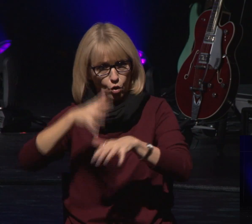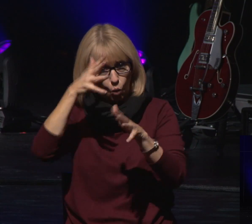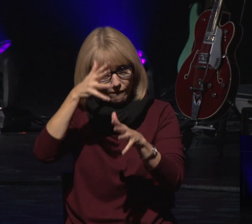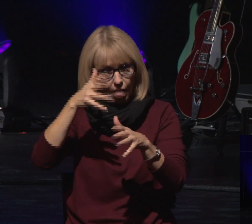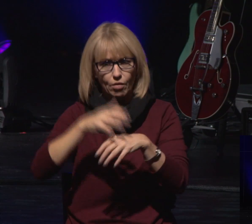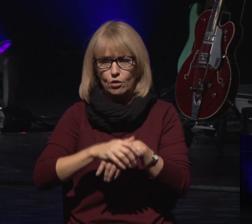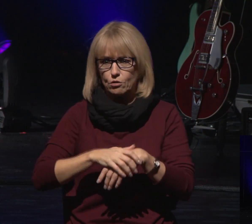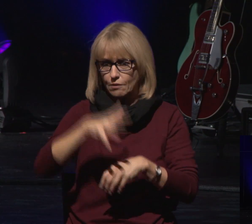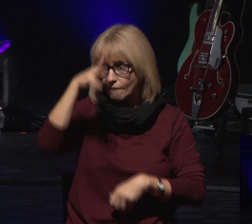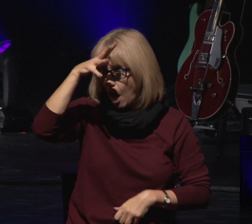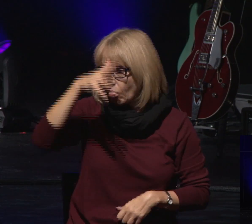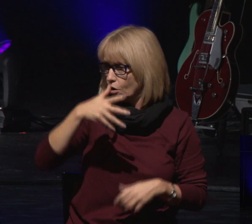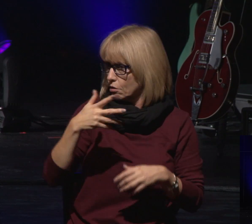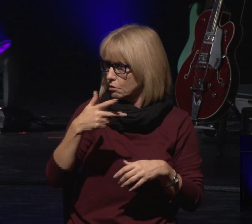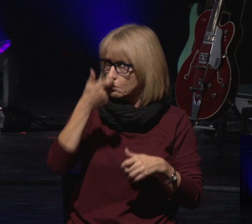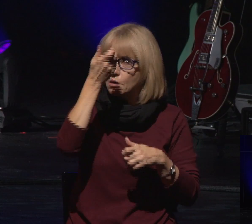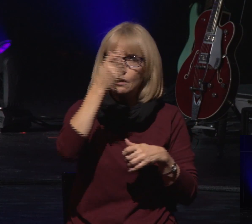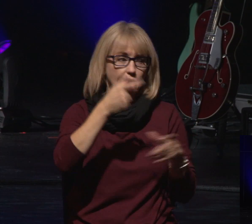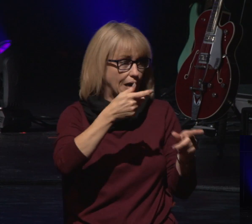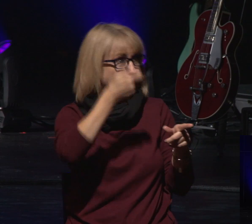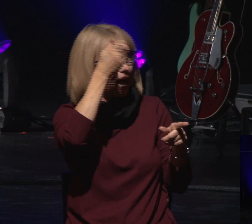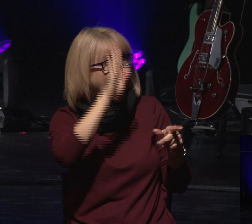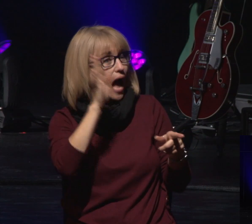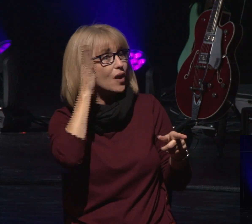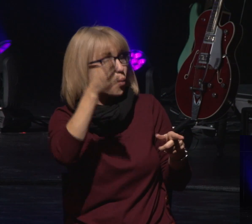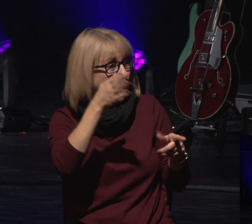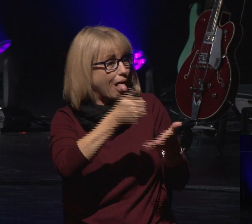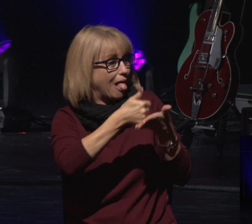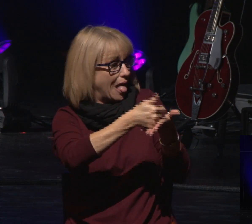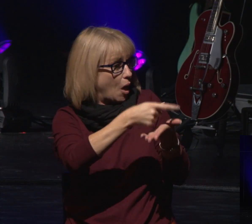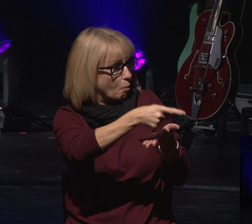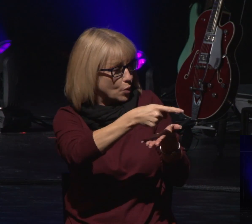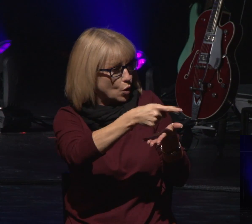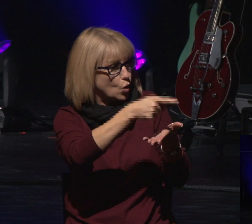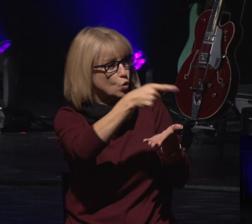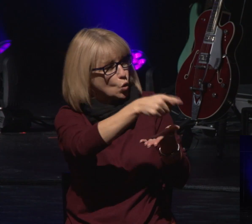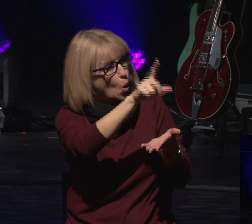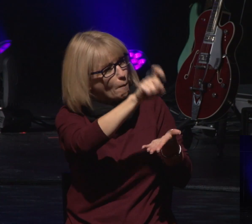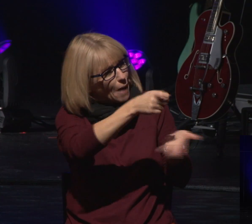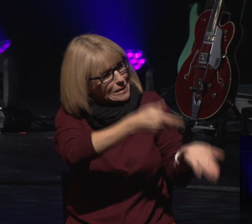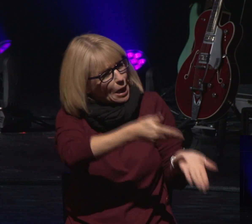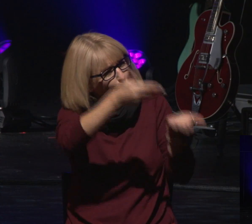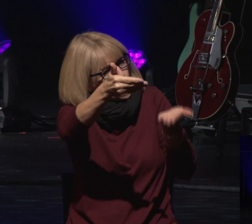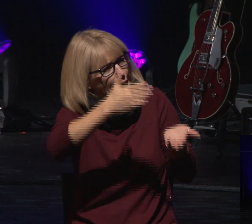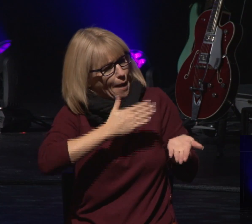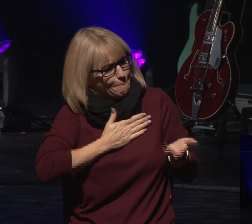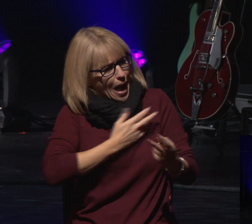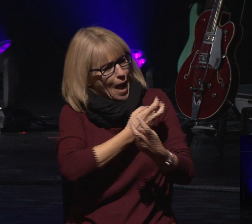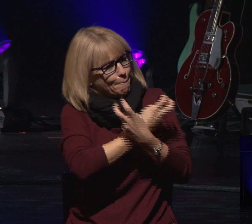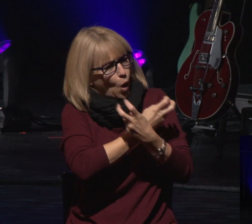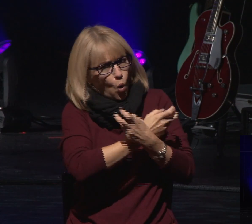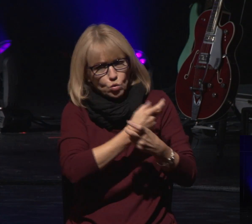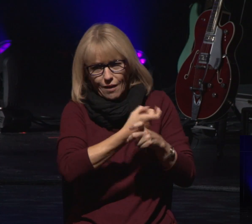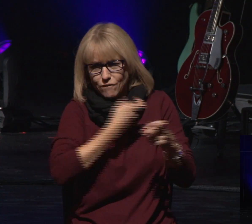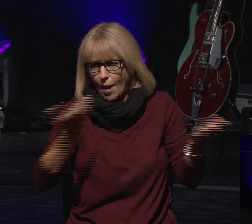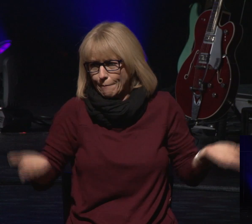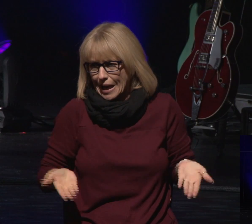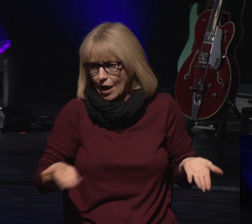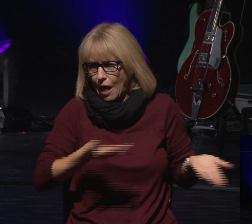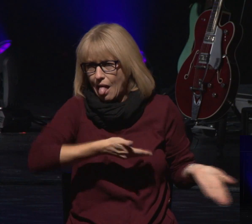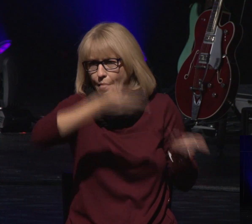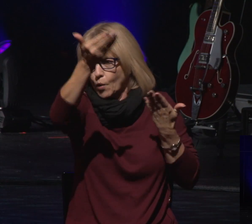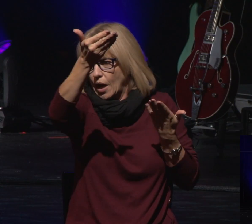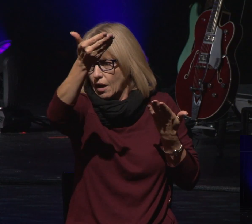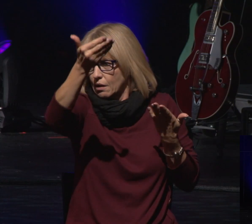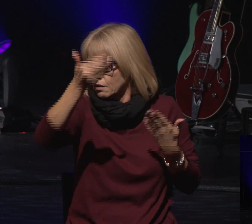an oath and said, God will surely come to your aid, and then you must carry my bones up from this place. So Joseph